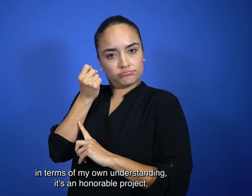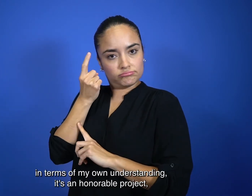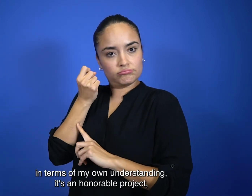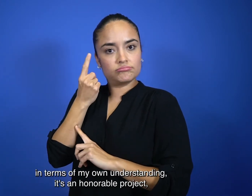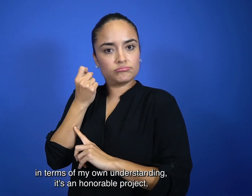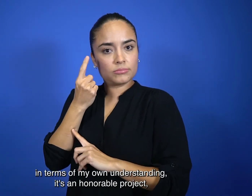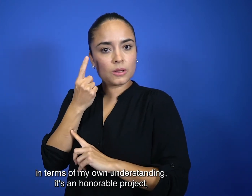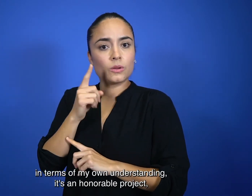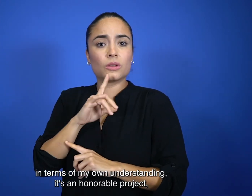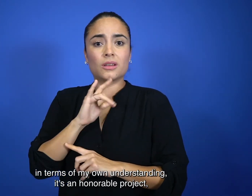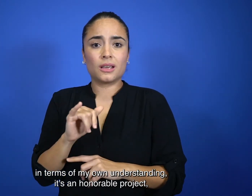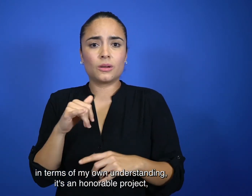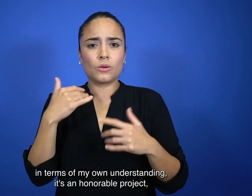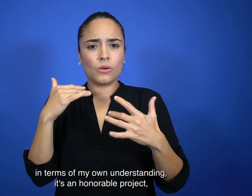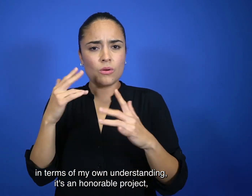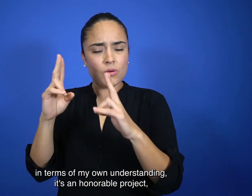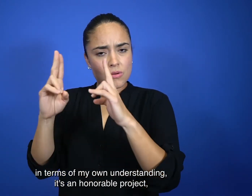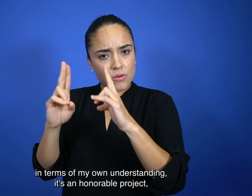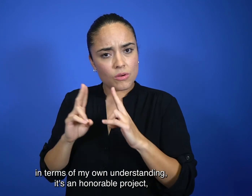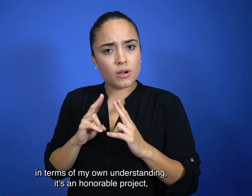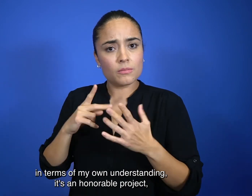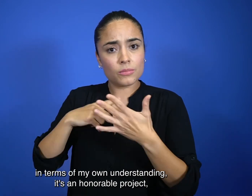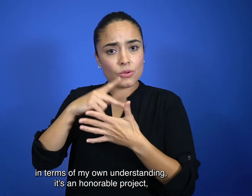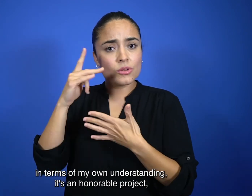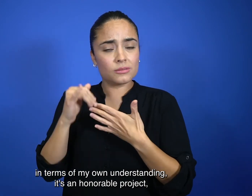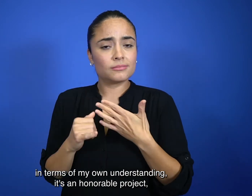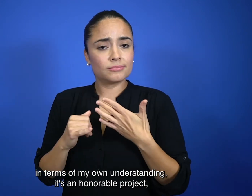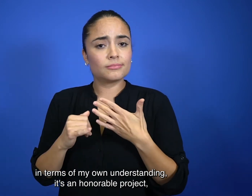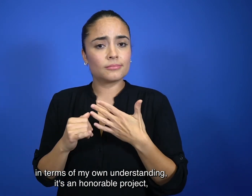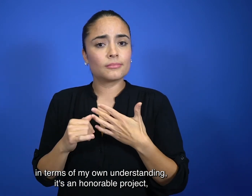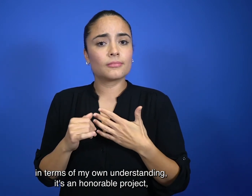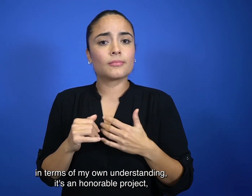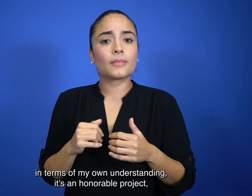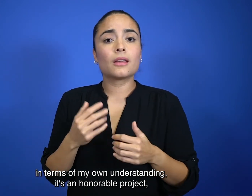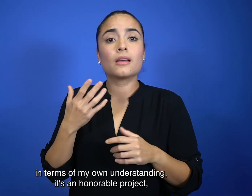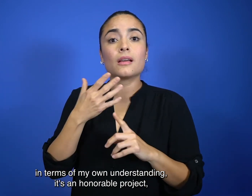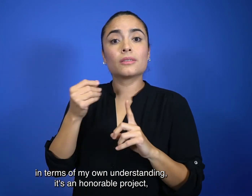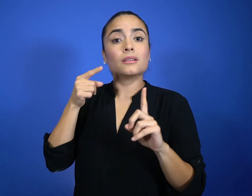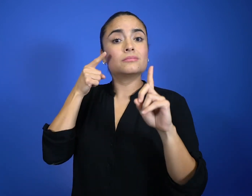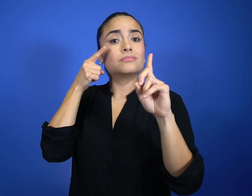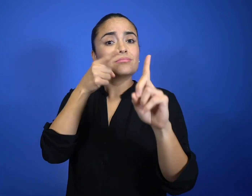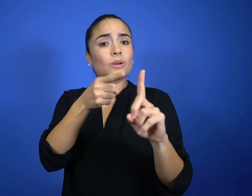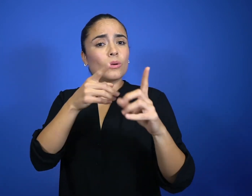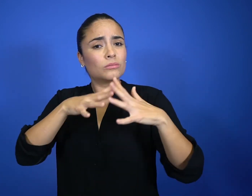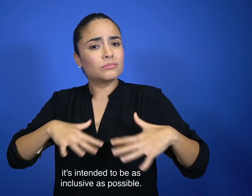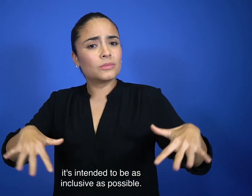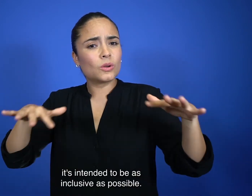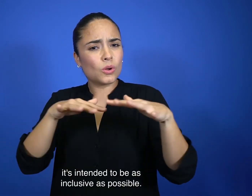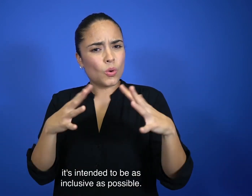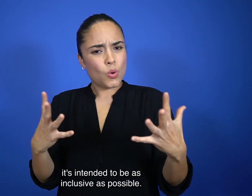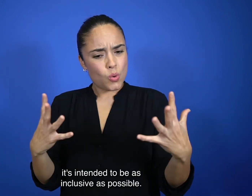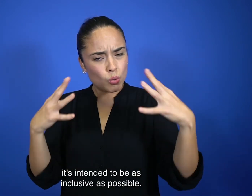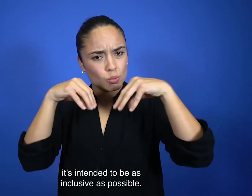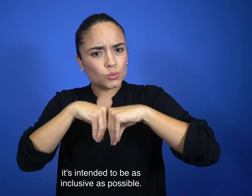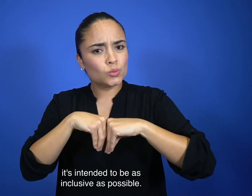own understanding, it's an honorable project. It's intended to be as inclusive